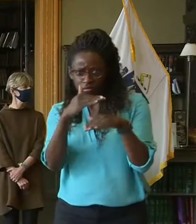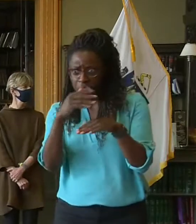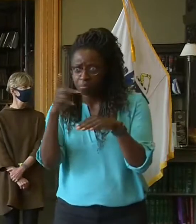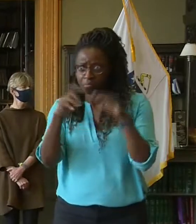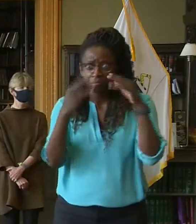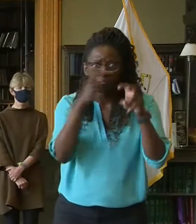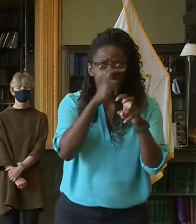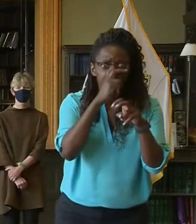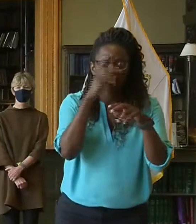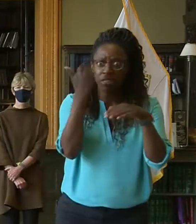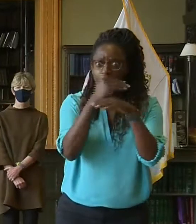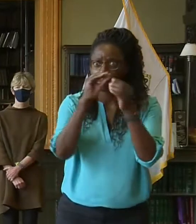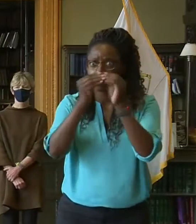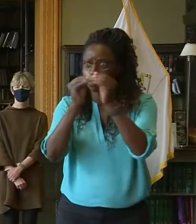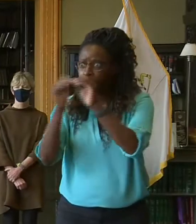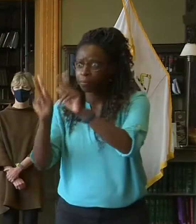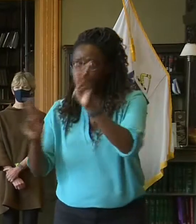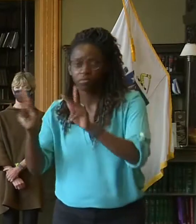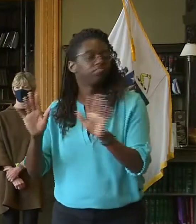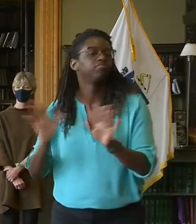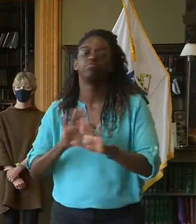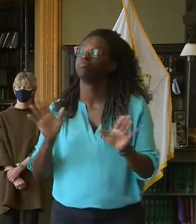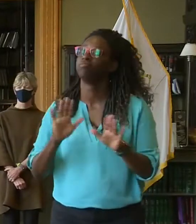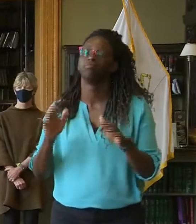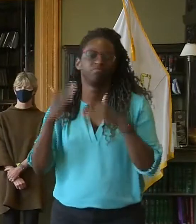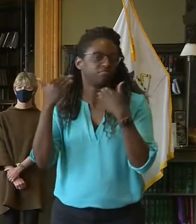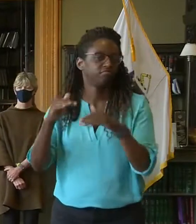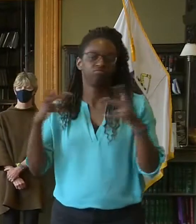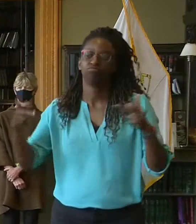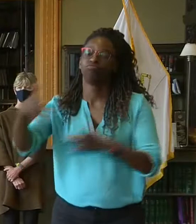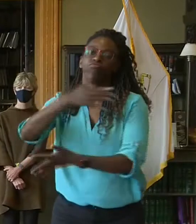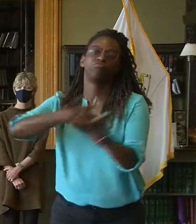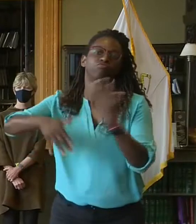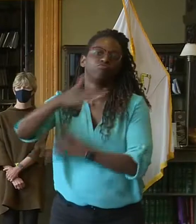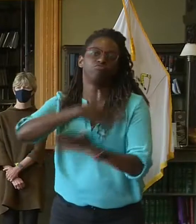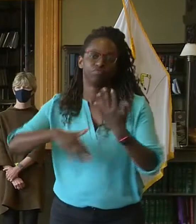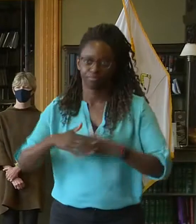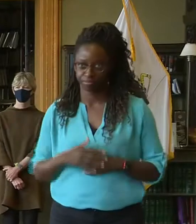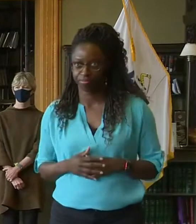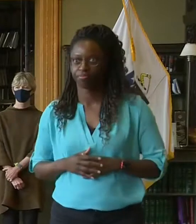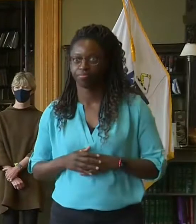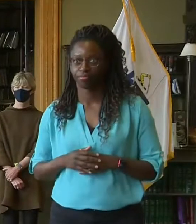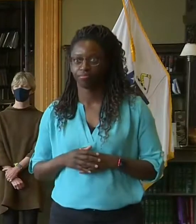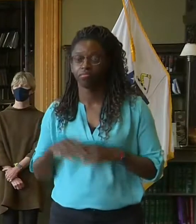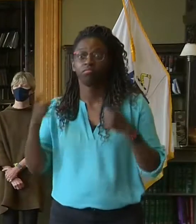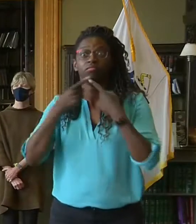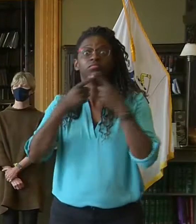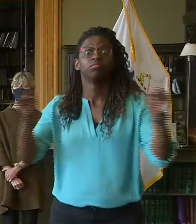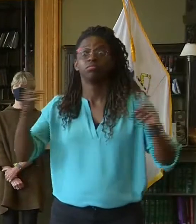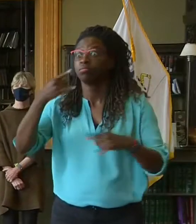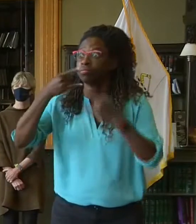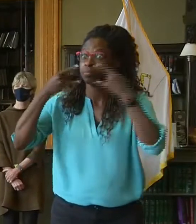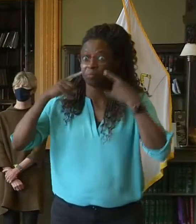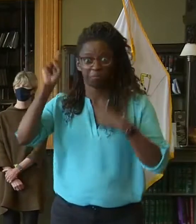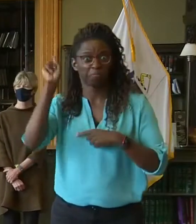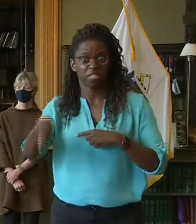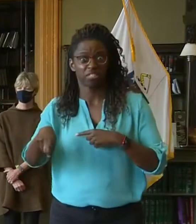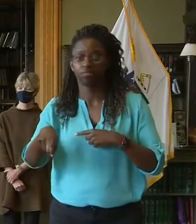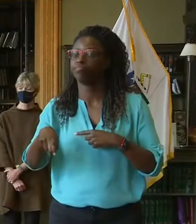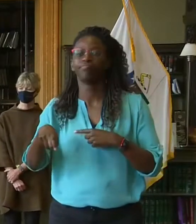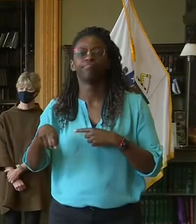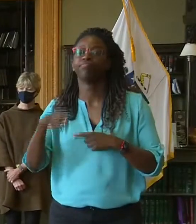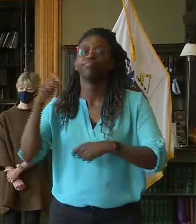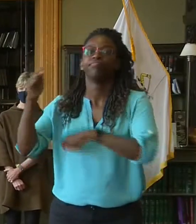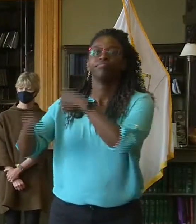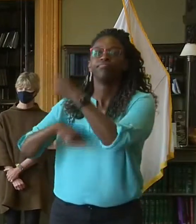face covering order will also be rescinded and replaced with a face covering advisory that's consistent with the